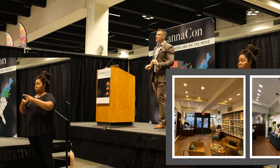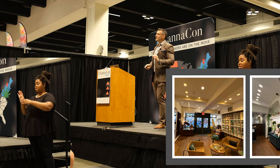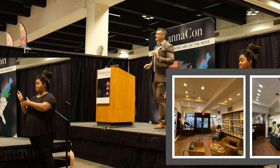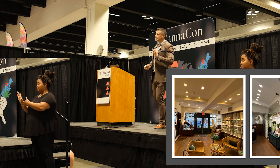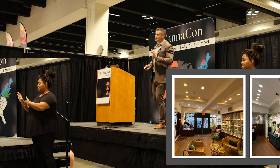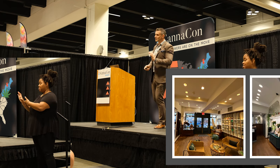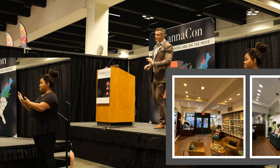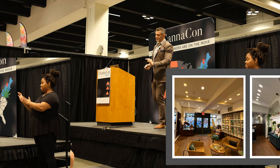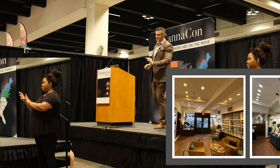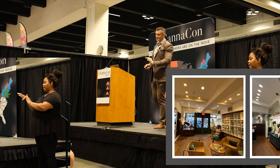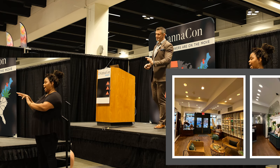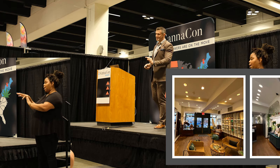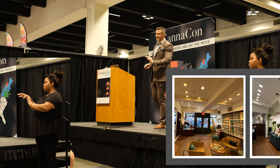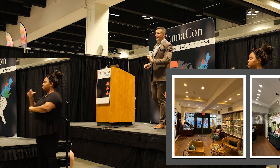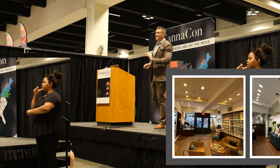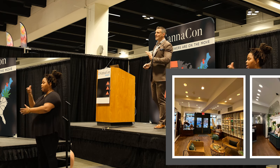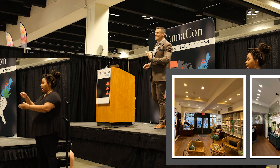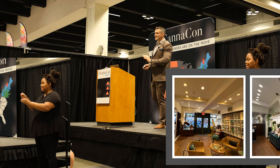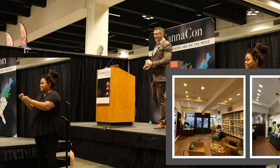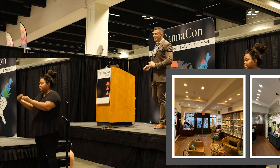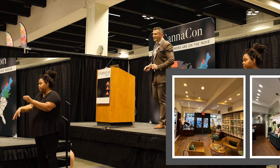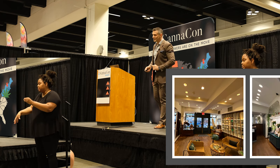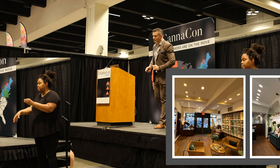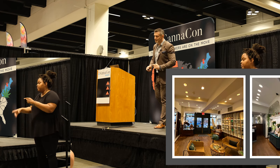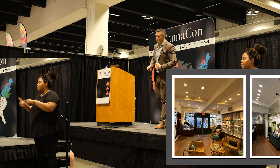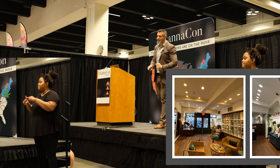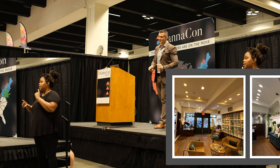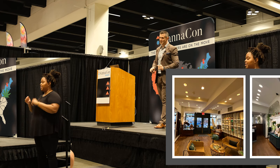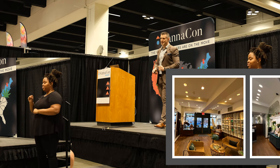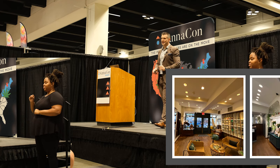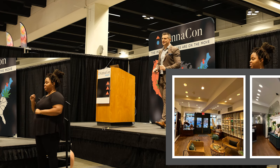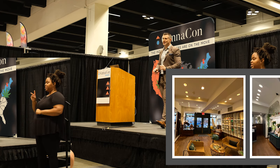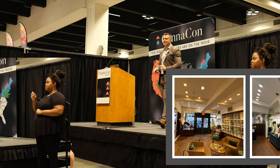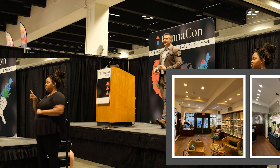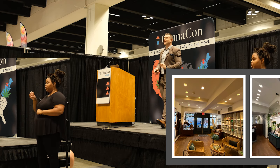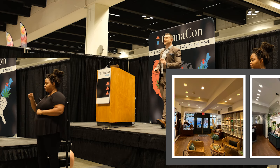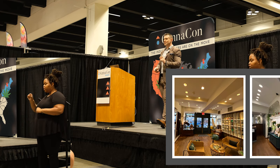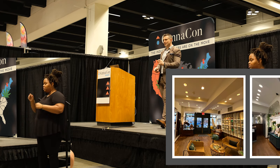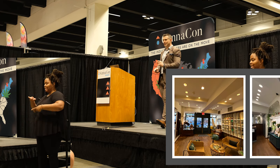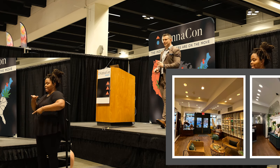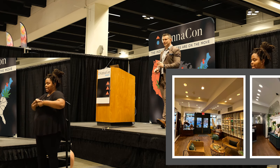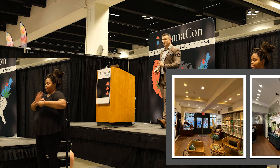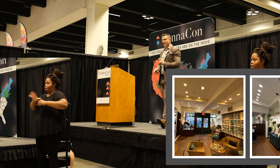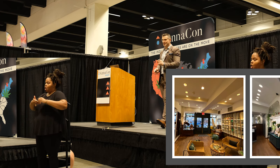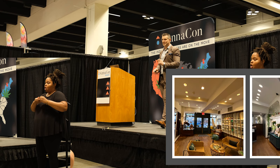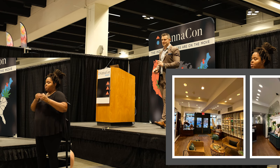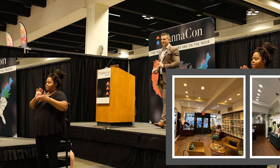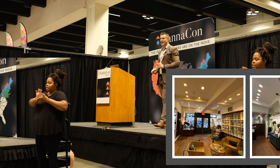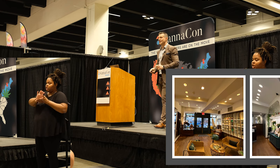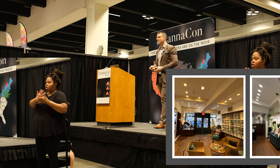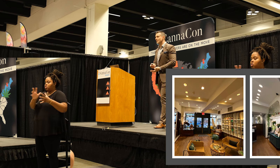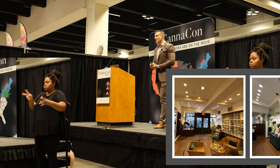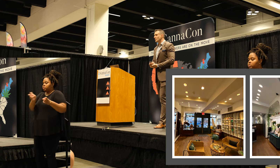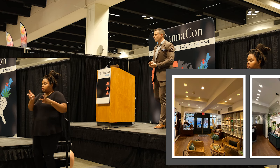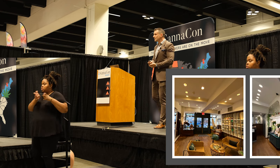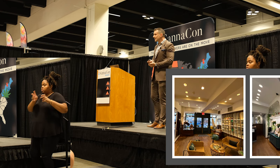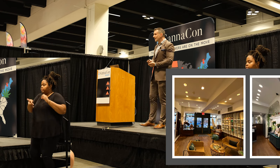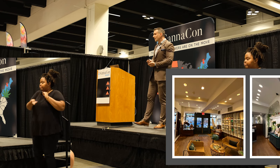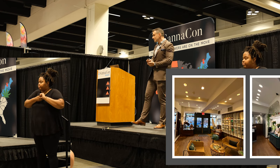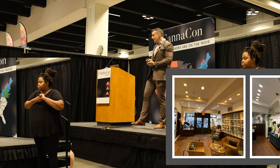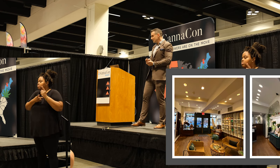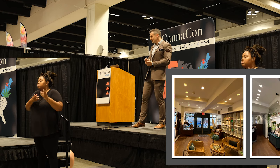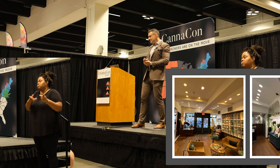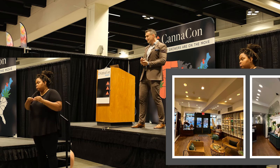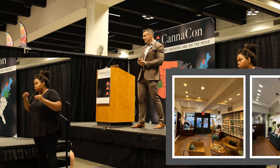expensive, but the servers that maintain that visual surveillance for the 90 days can be a very, very expensive line item. When we're